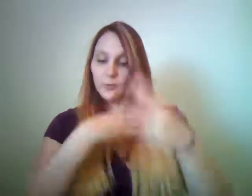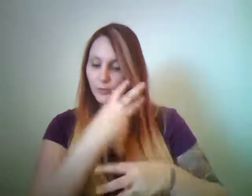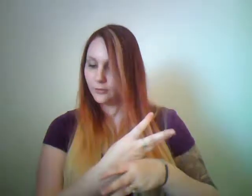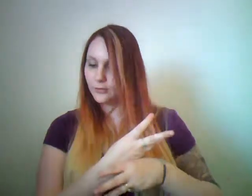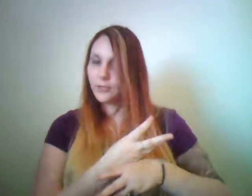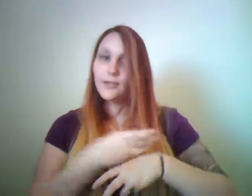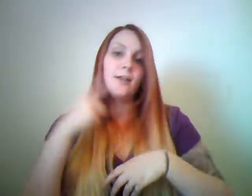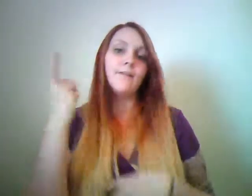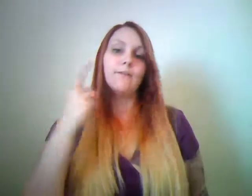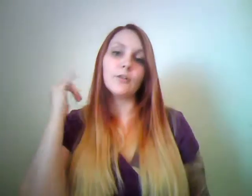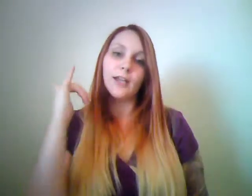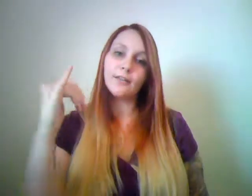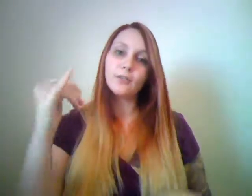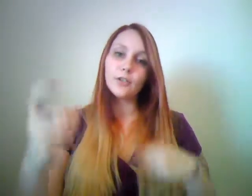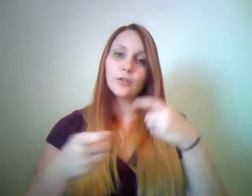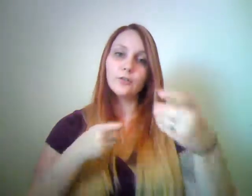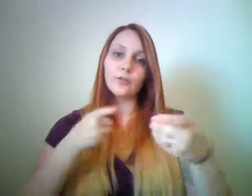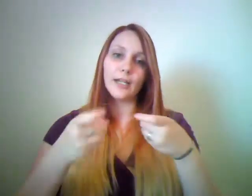world, forever rain.